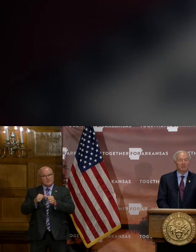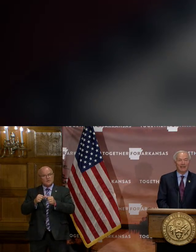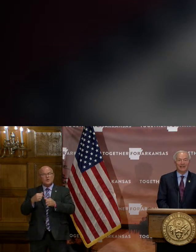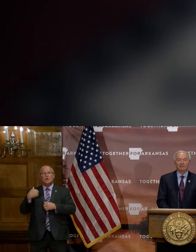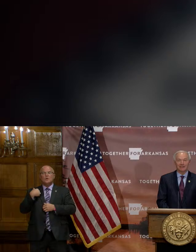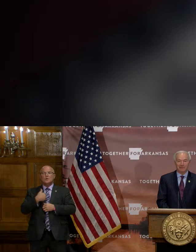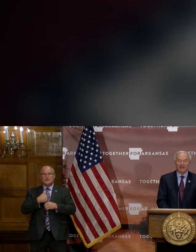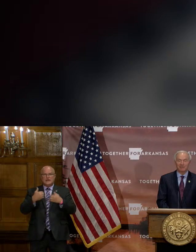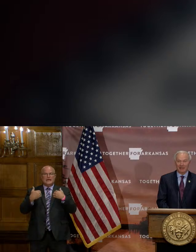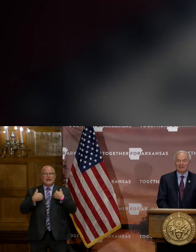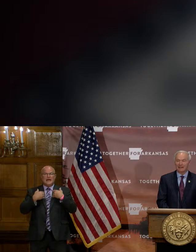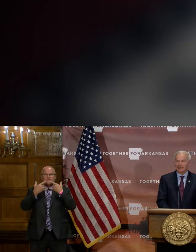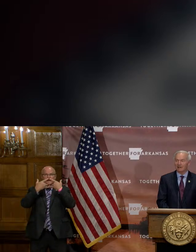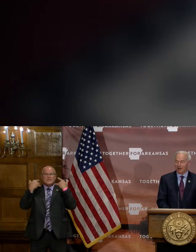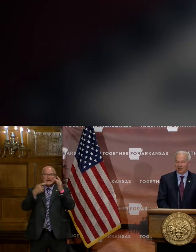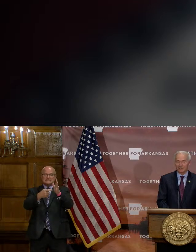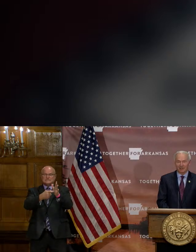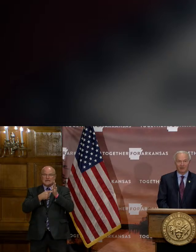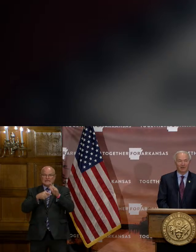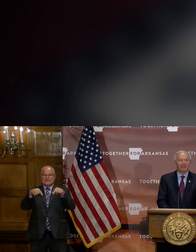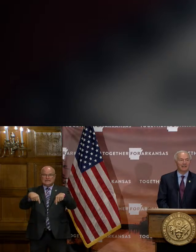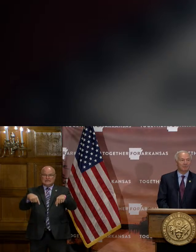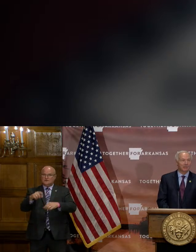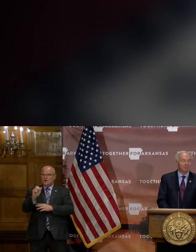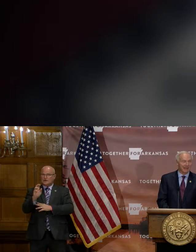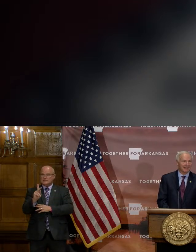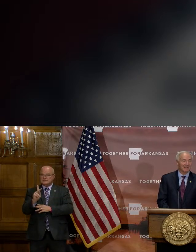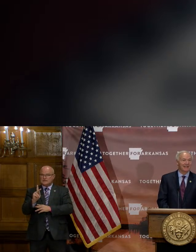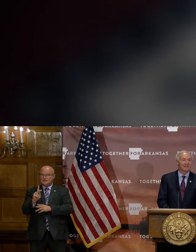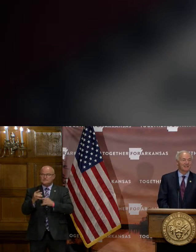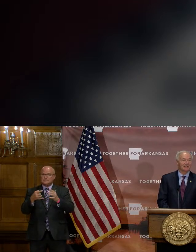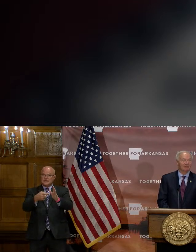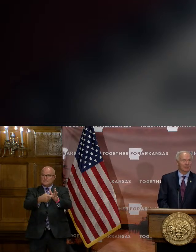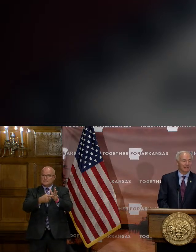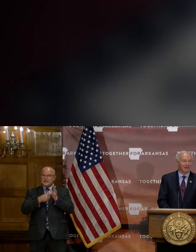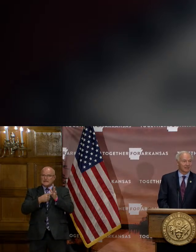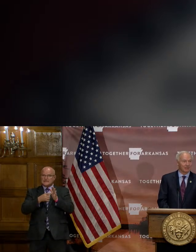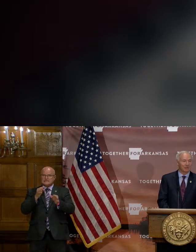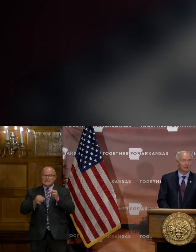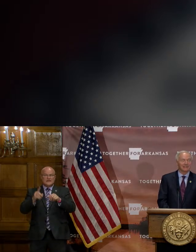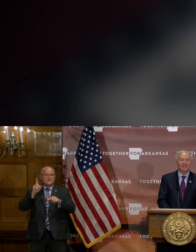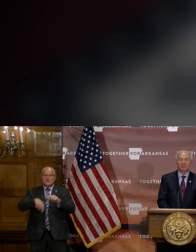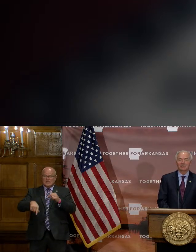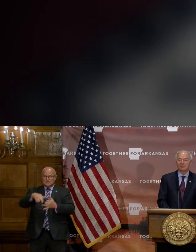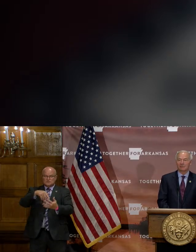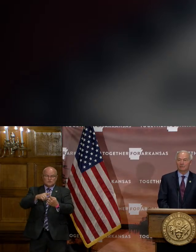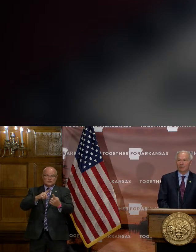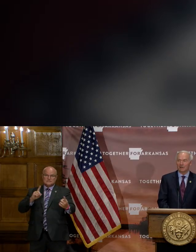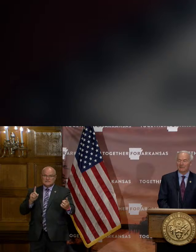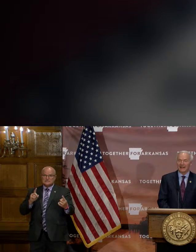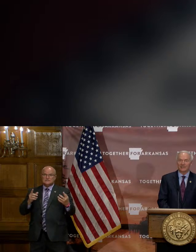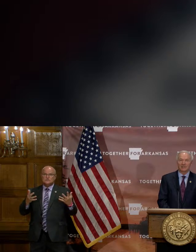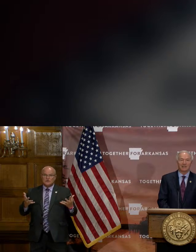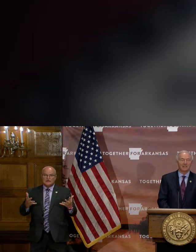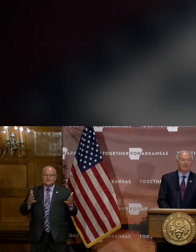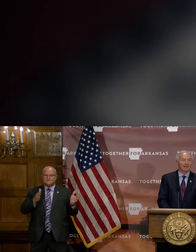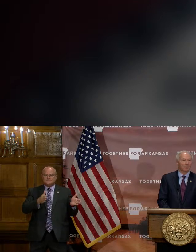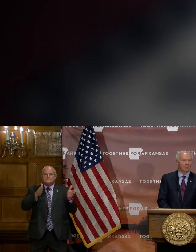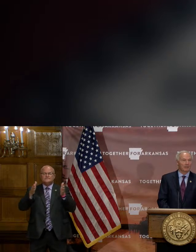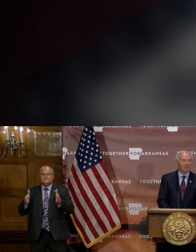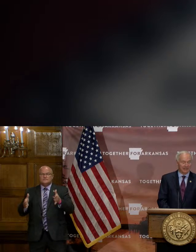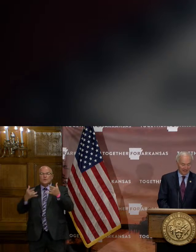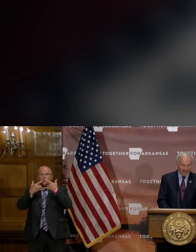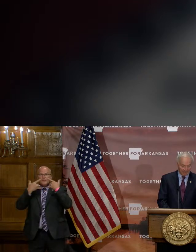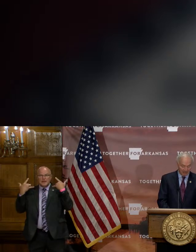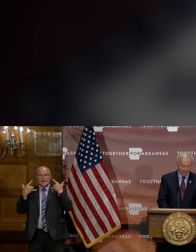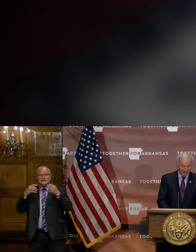that we do have a mask mandate in Arkansas, which mandates, if you cannot socially distance, to wear a mask